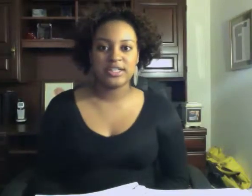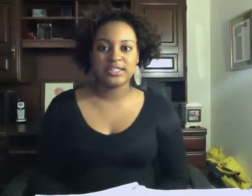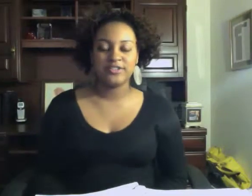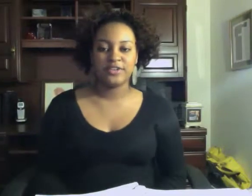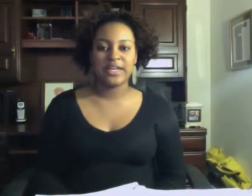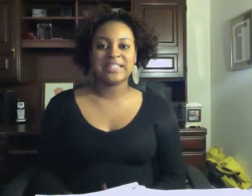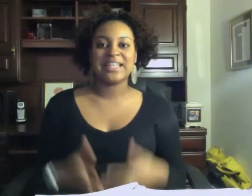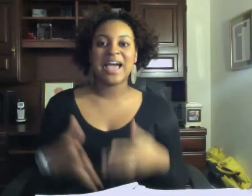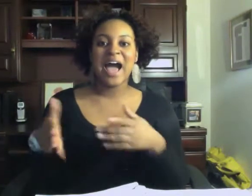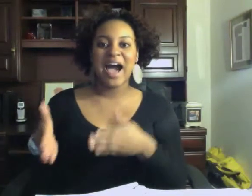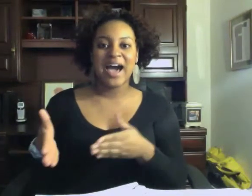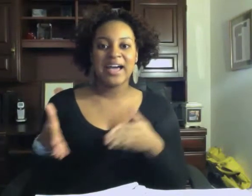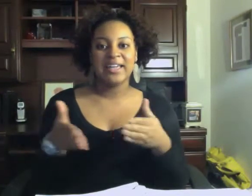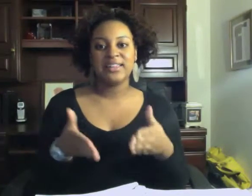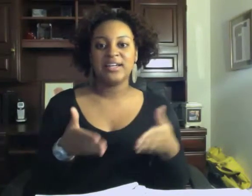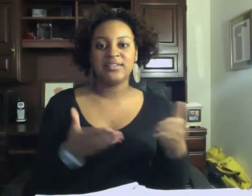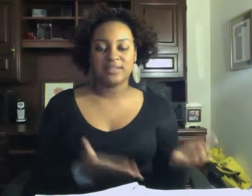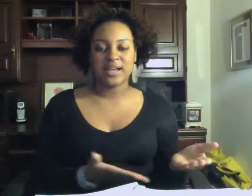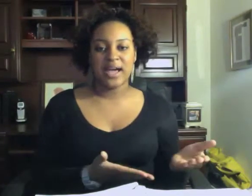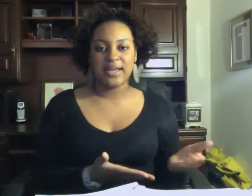the phrase, I love God.